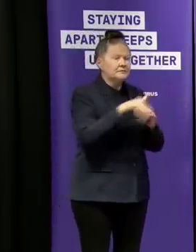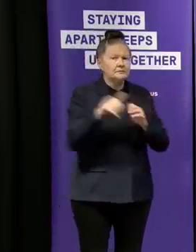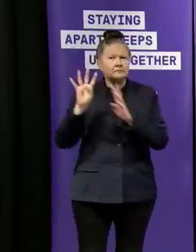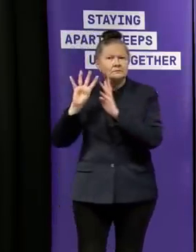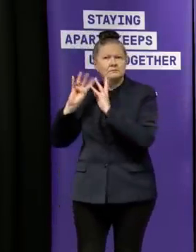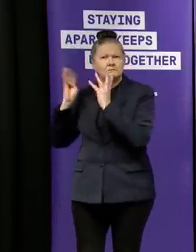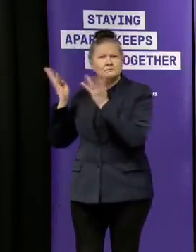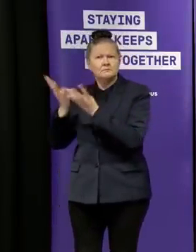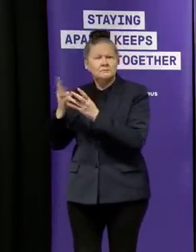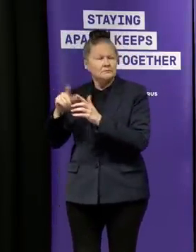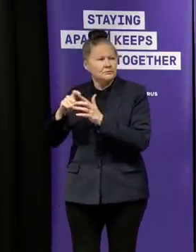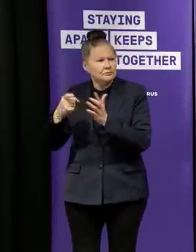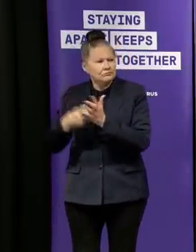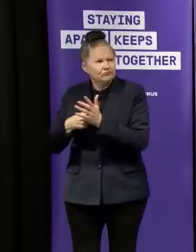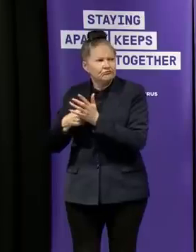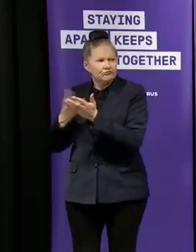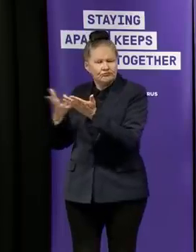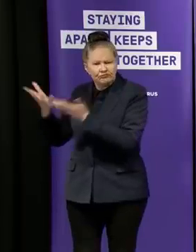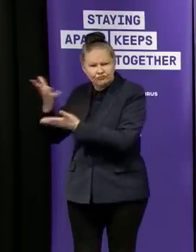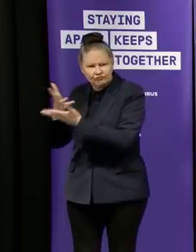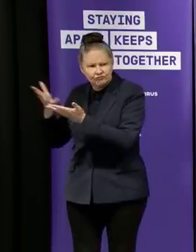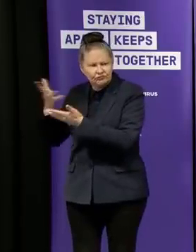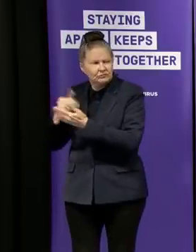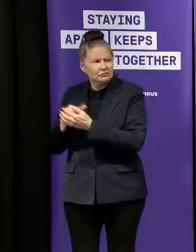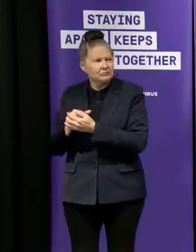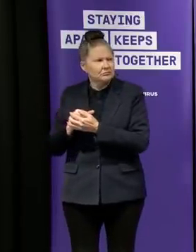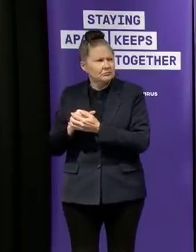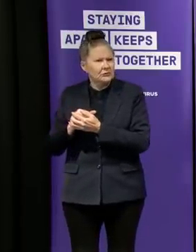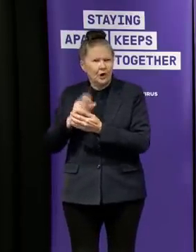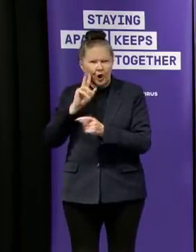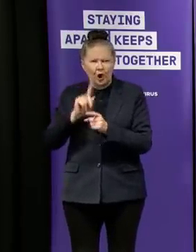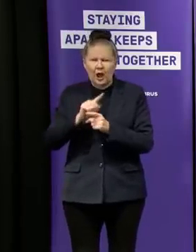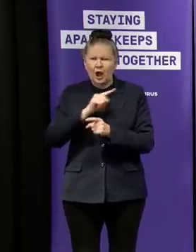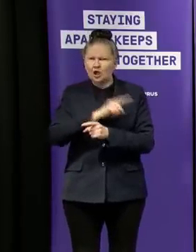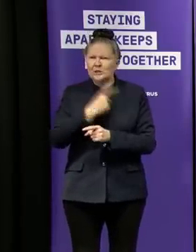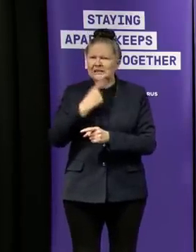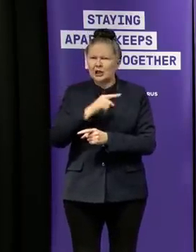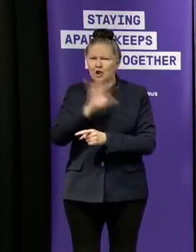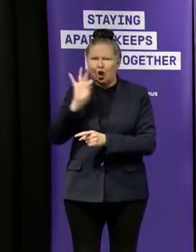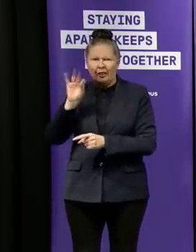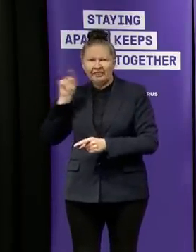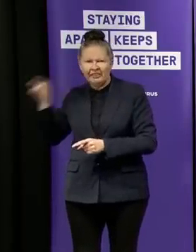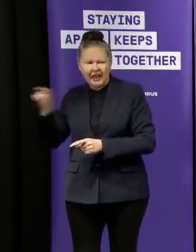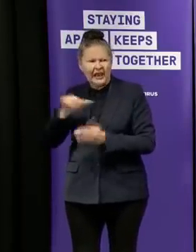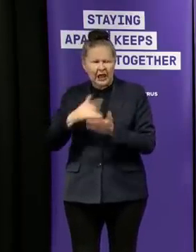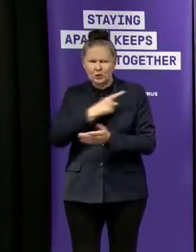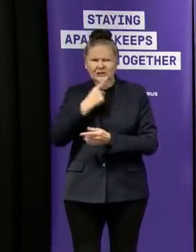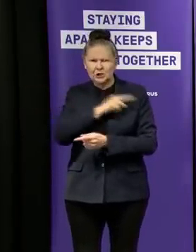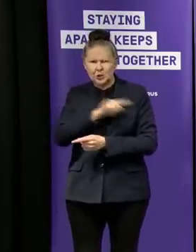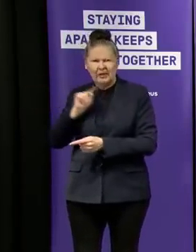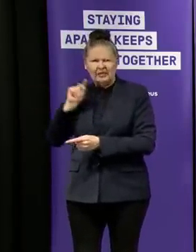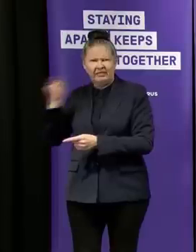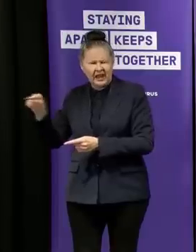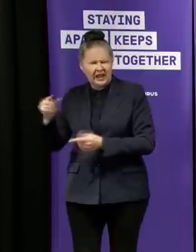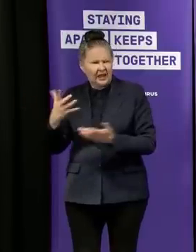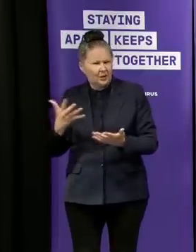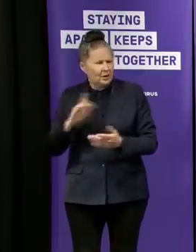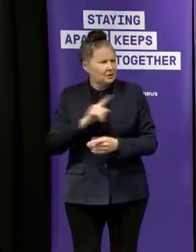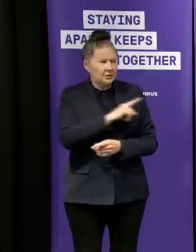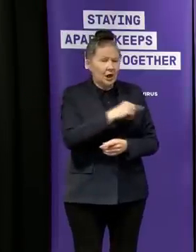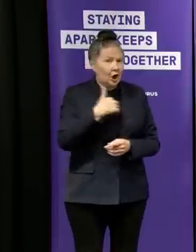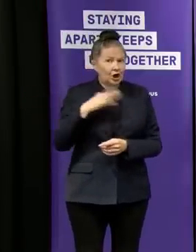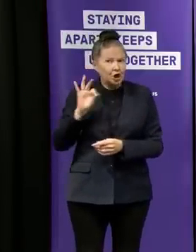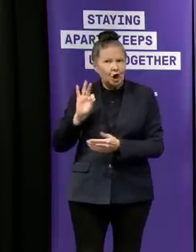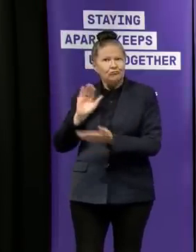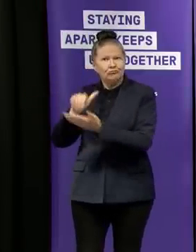discussed, you said you weren't there, and it now appears that you were there. how did that slip your mind, I guess? I was not there